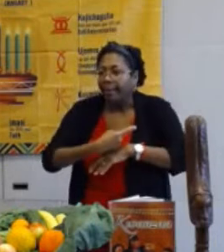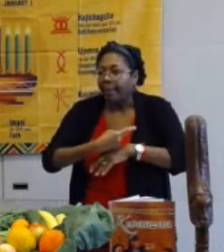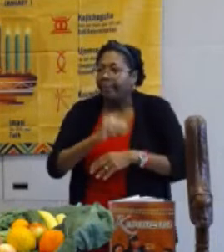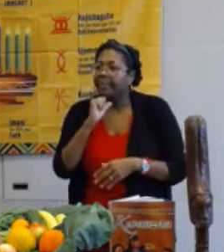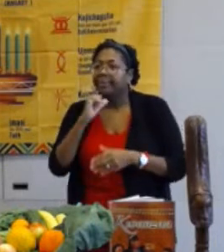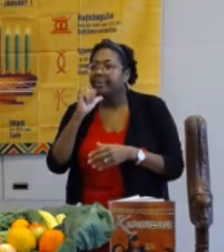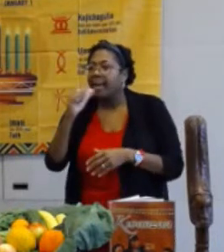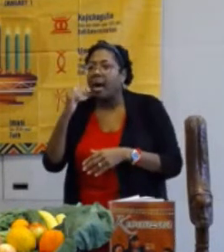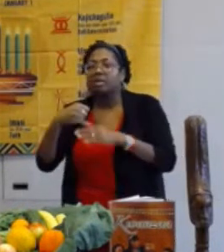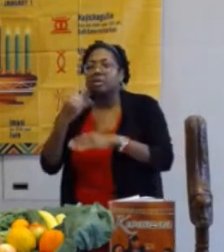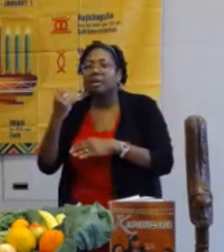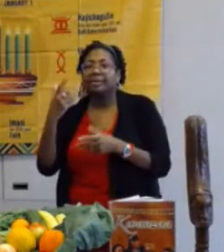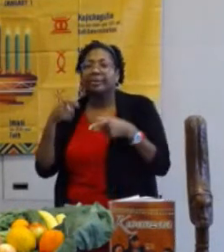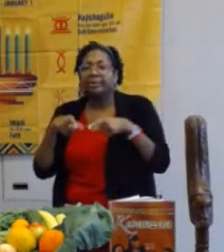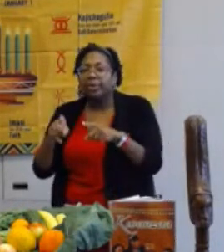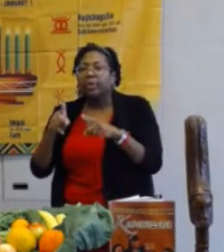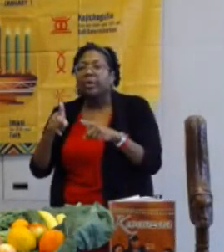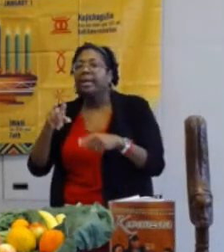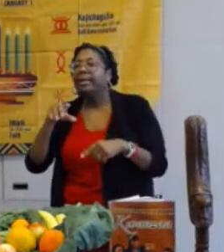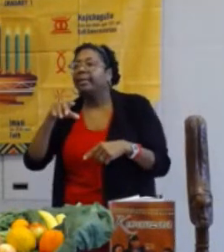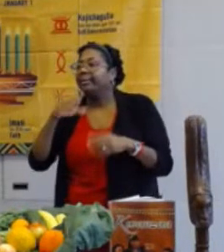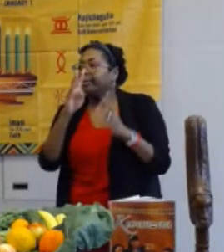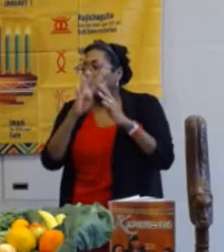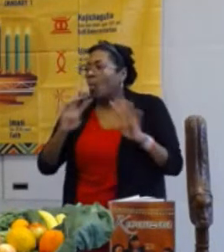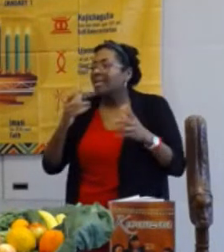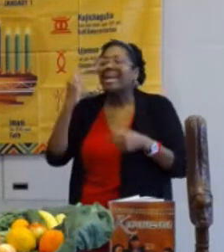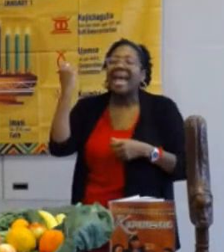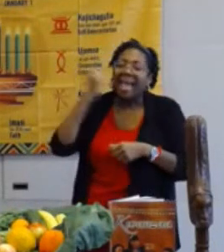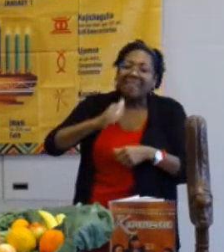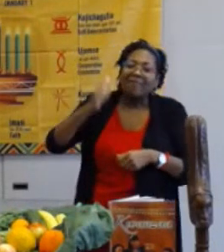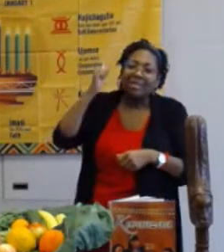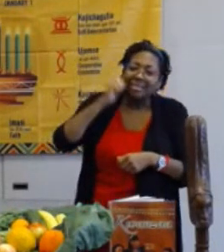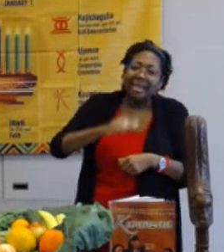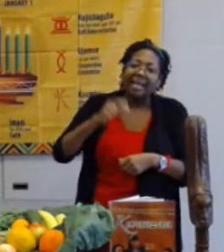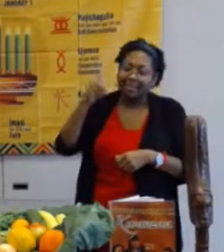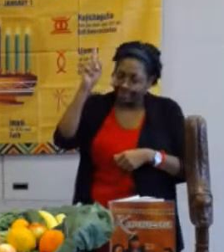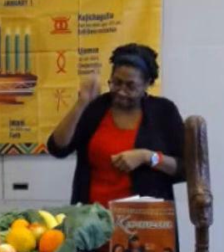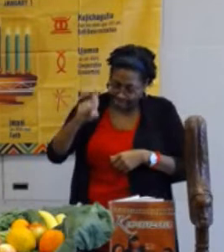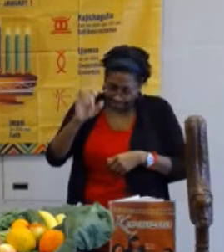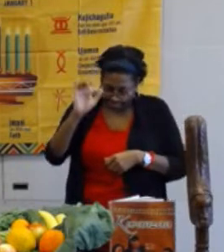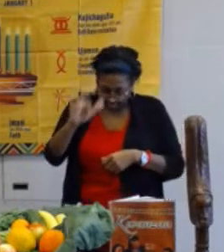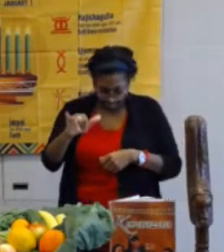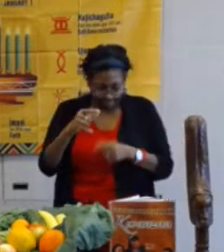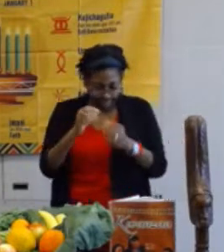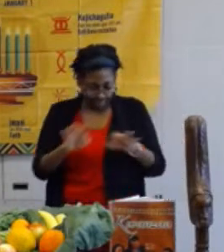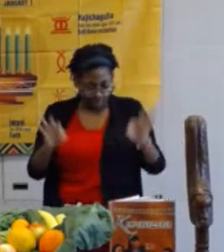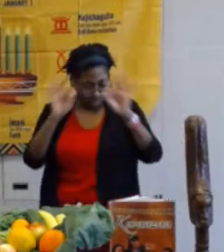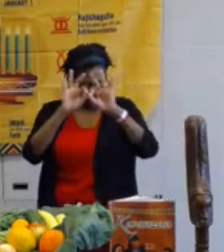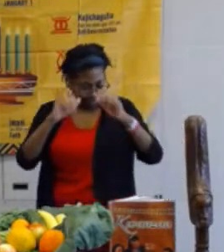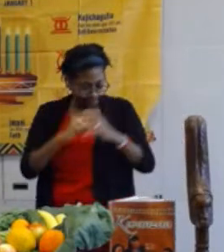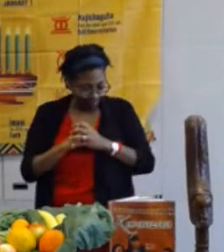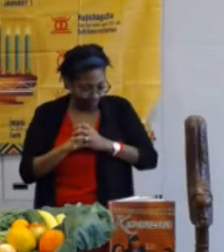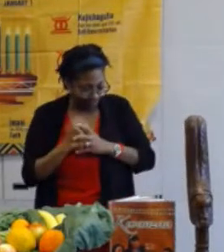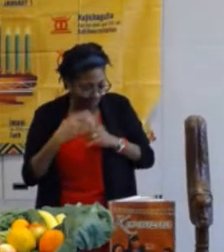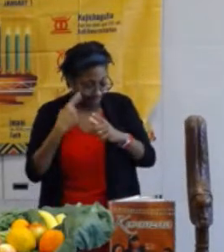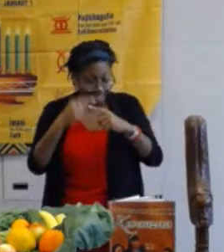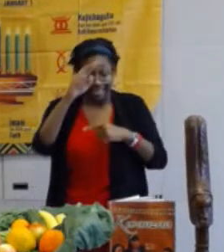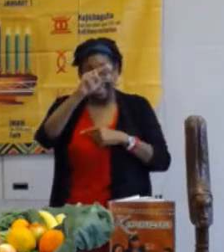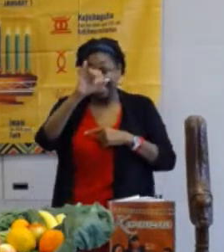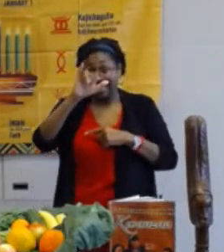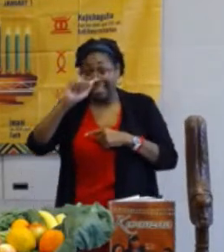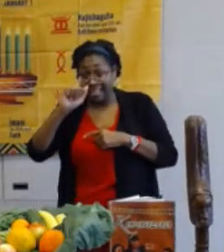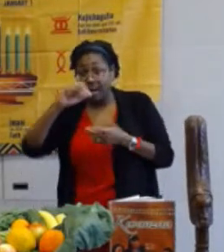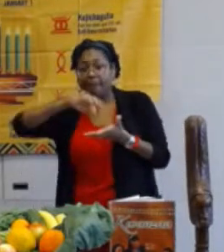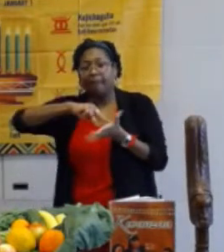but every single day of the year. That is important. All right, then Nia,